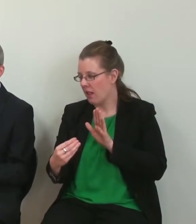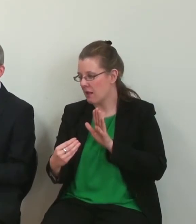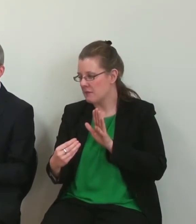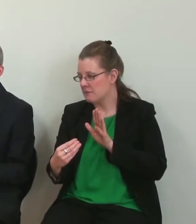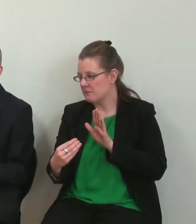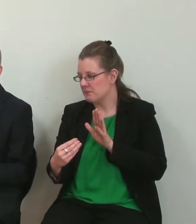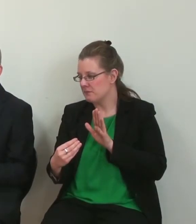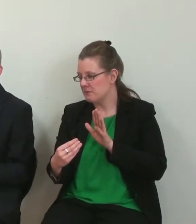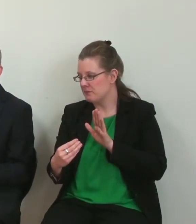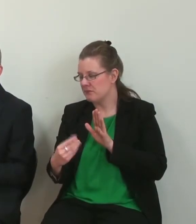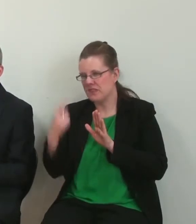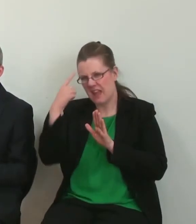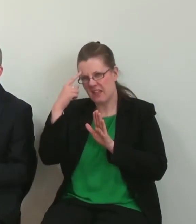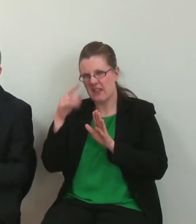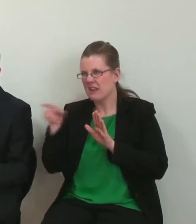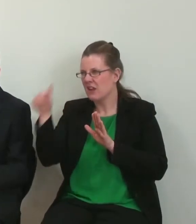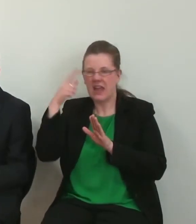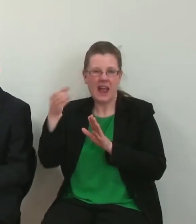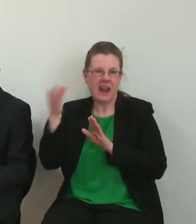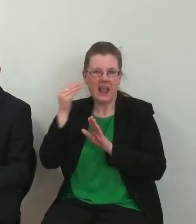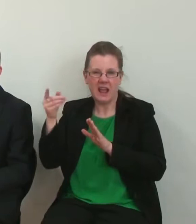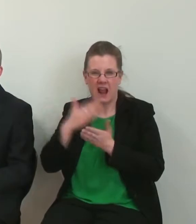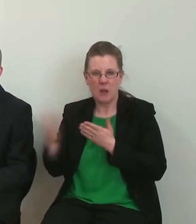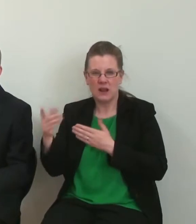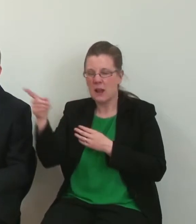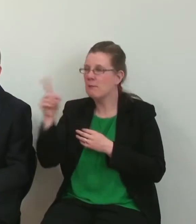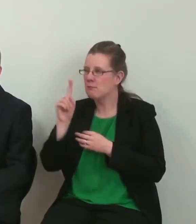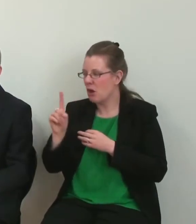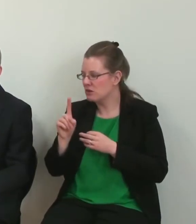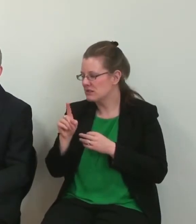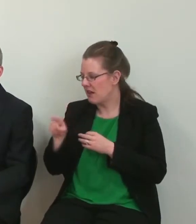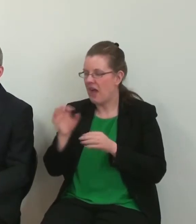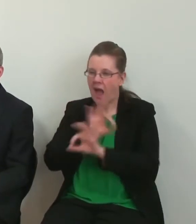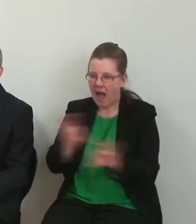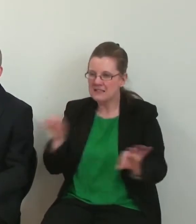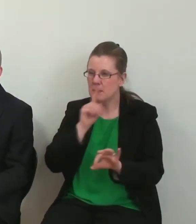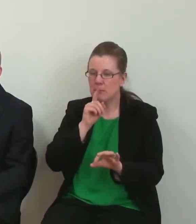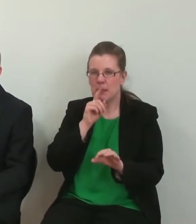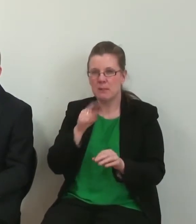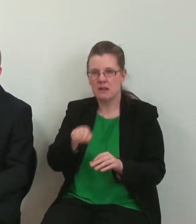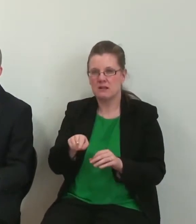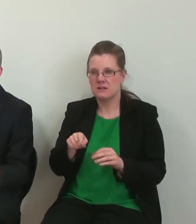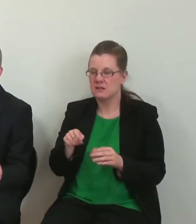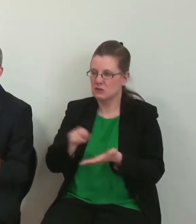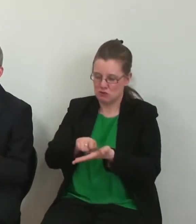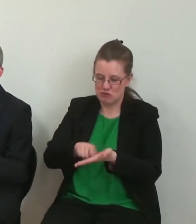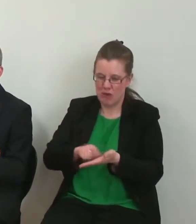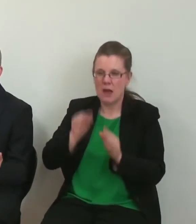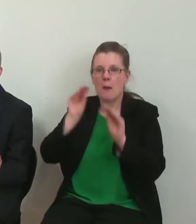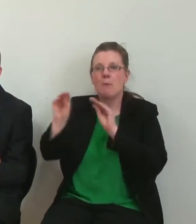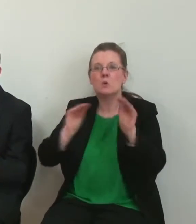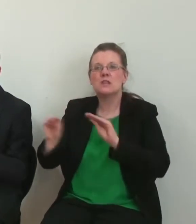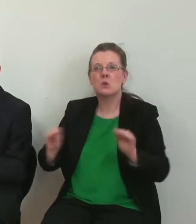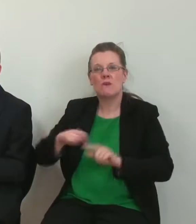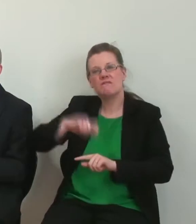Yeah, I think that's coming through loud and clear. But basically, they're asking for people to put notes on post-it notes on their flip